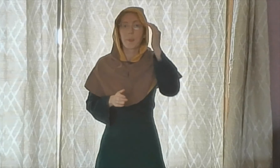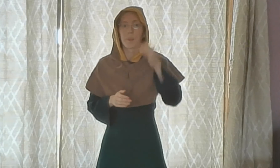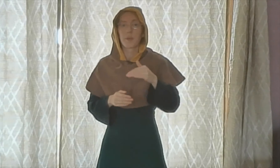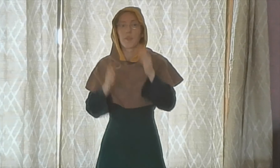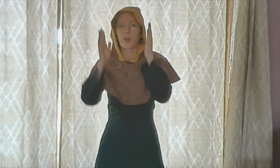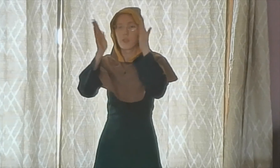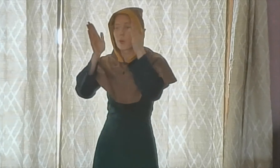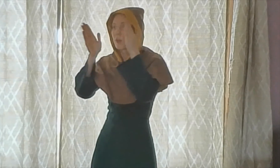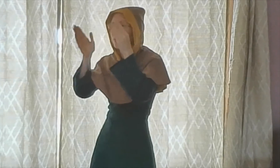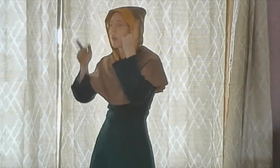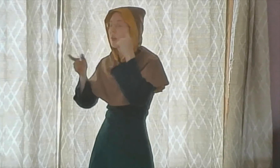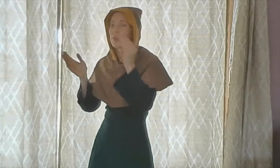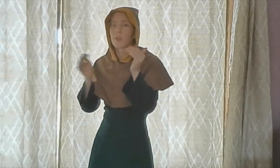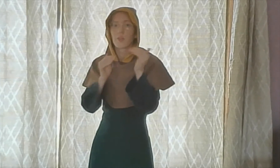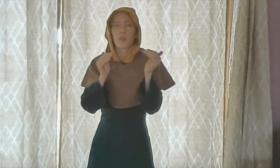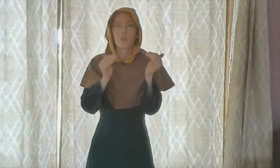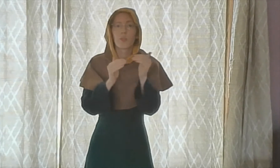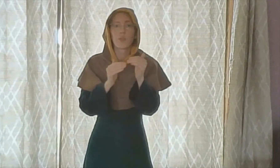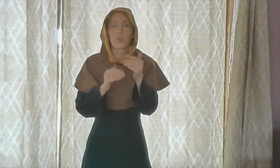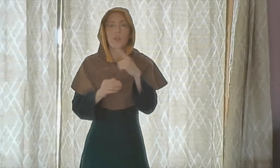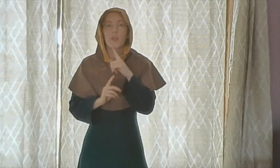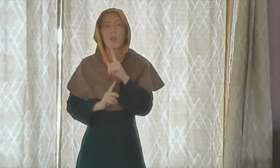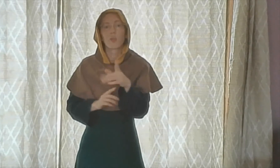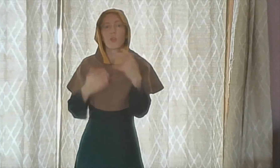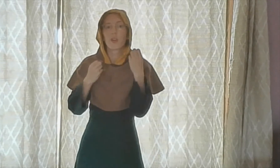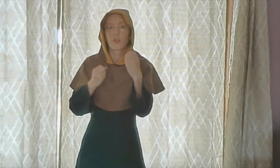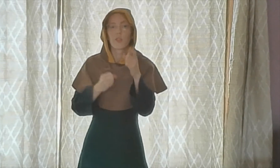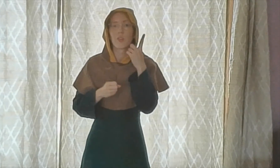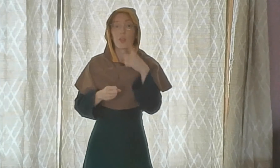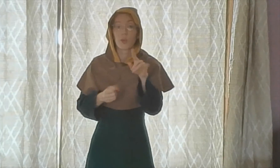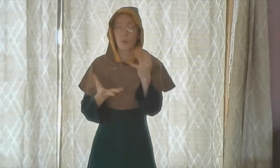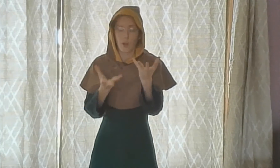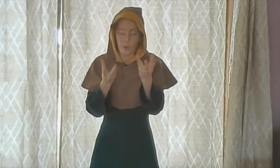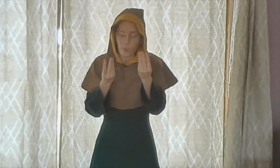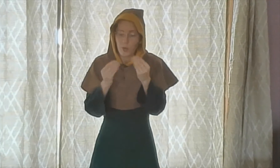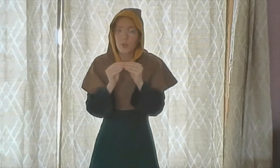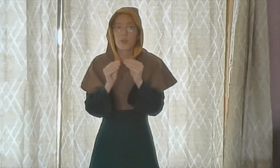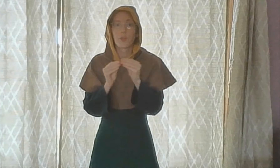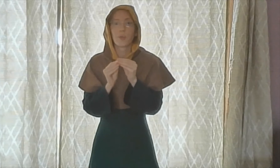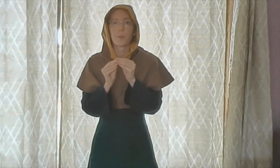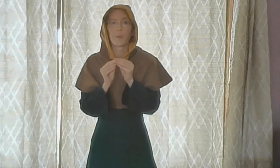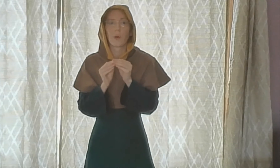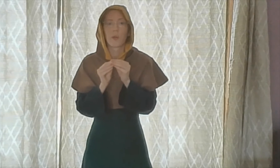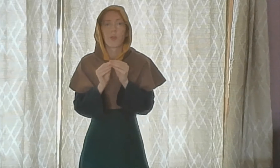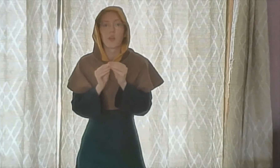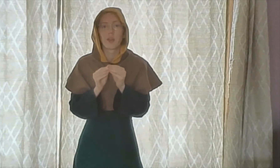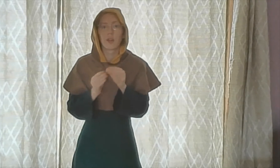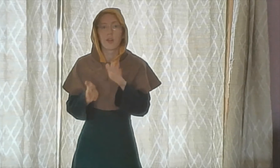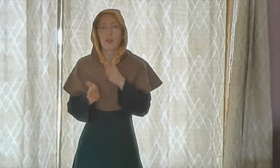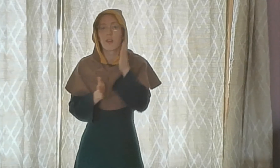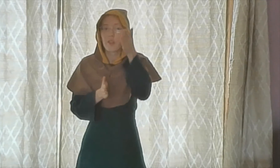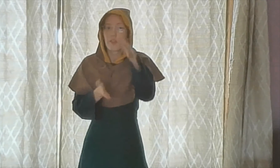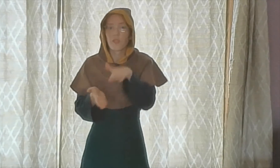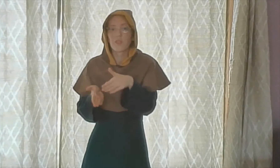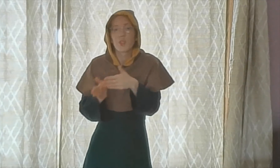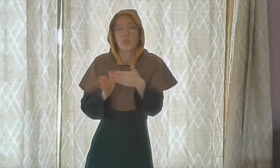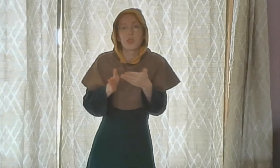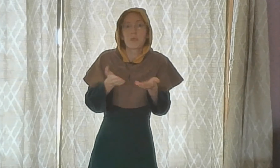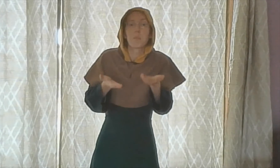knowing solidly and firmly that for you I would do more. I would lay down